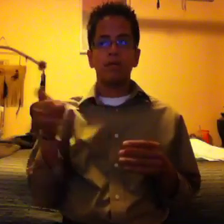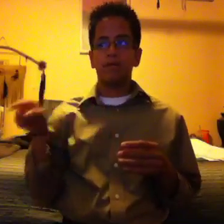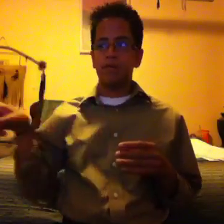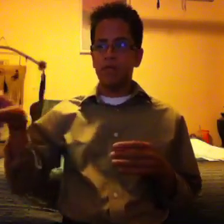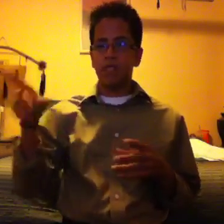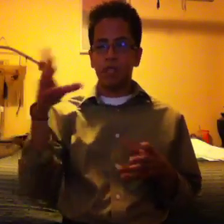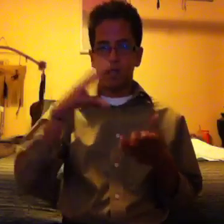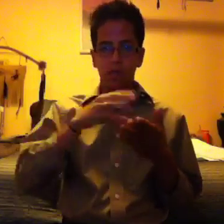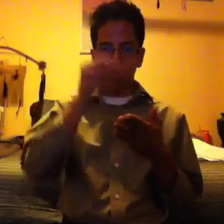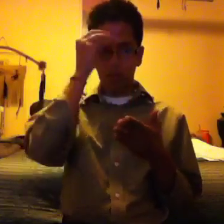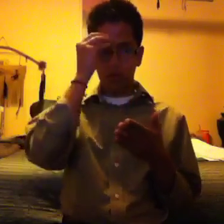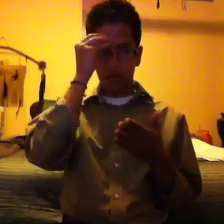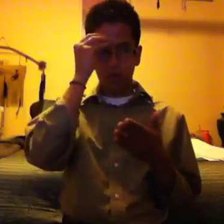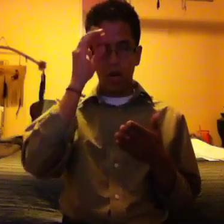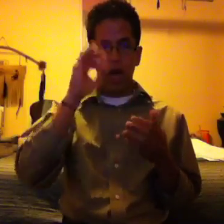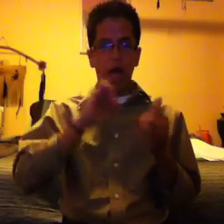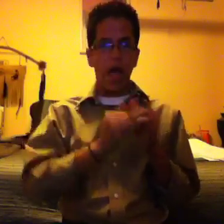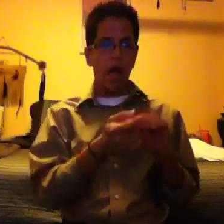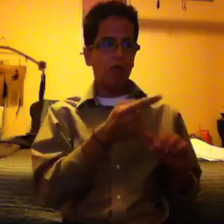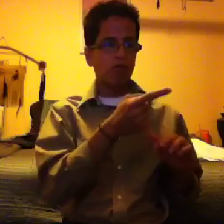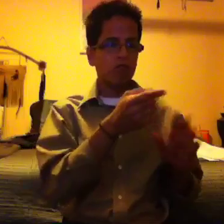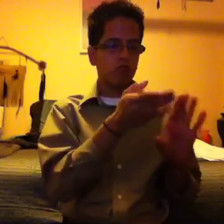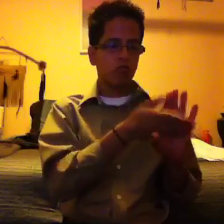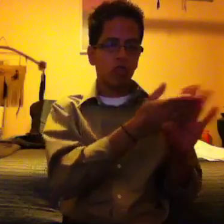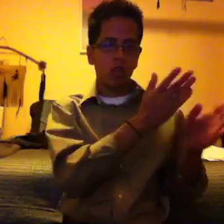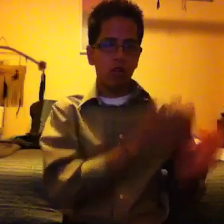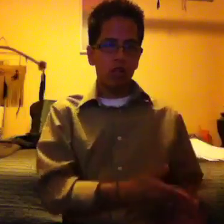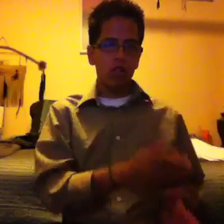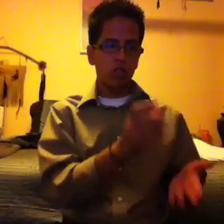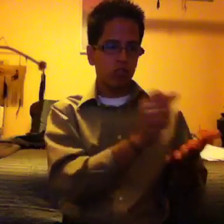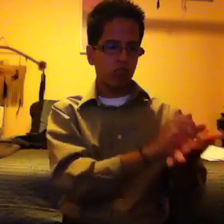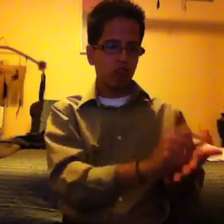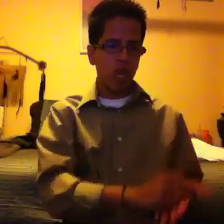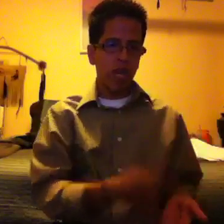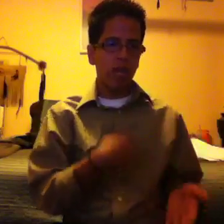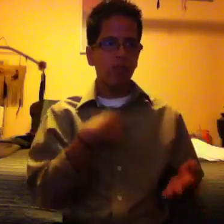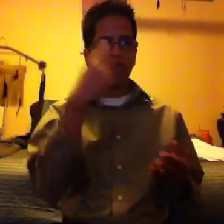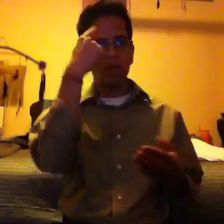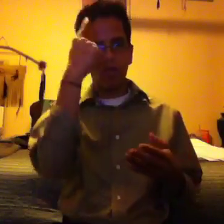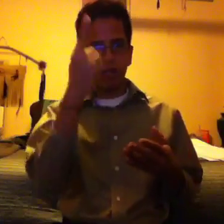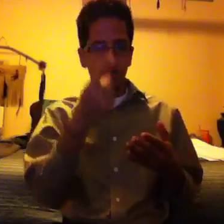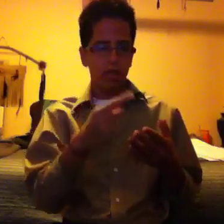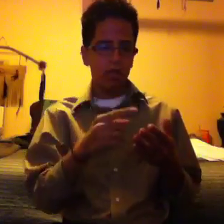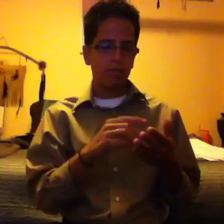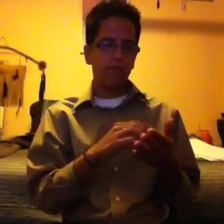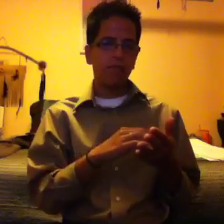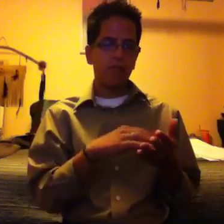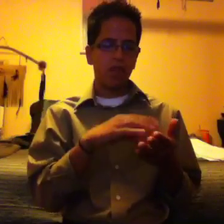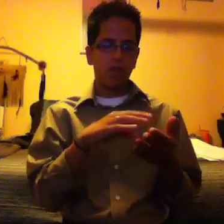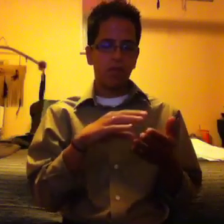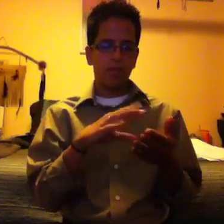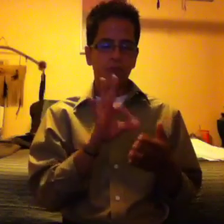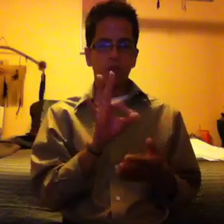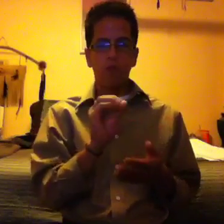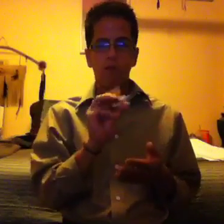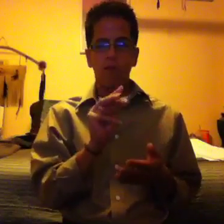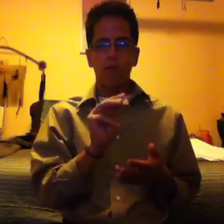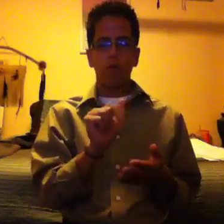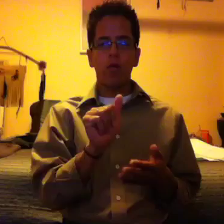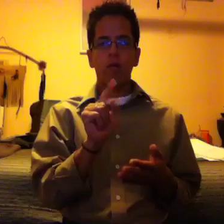think. They learned about writing the psychology paper, APA style, and how to put the paper